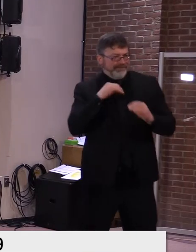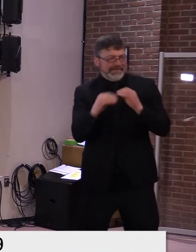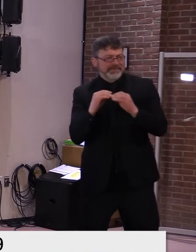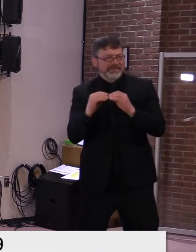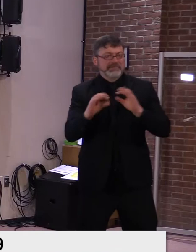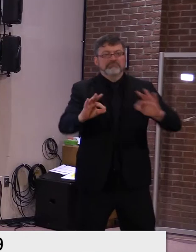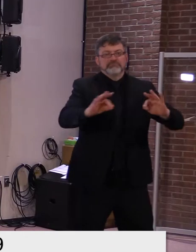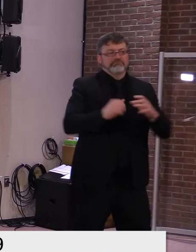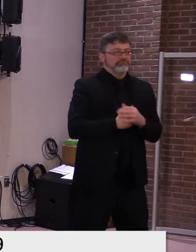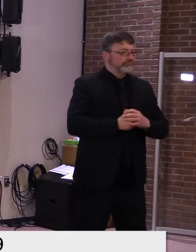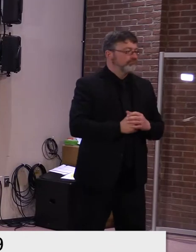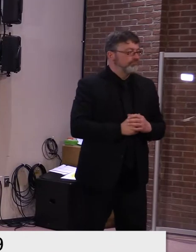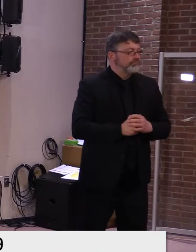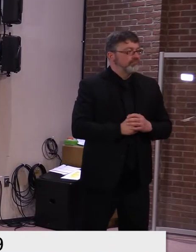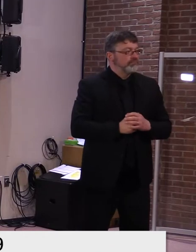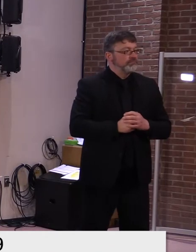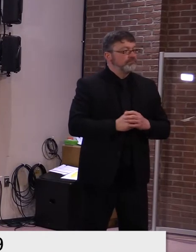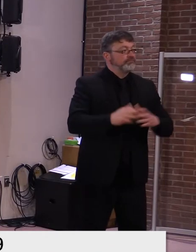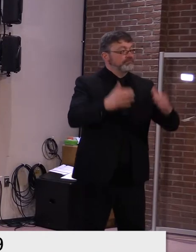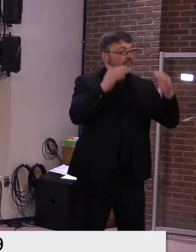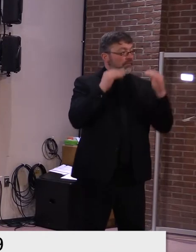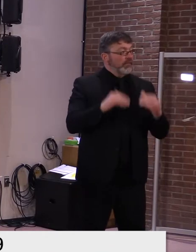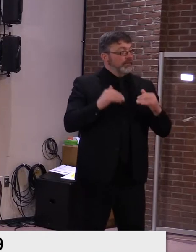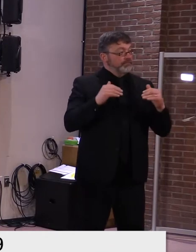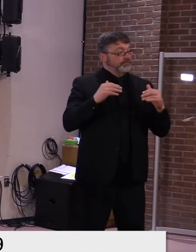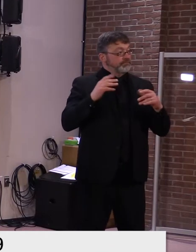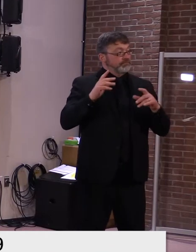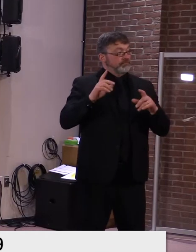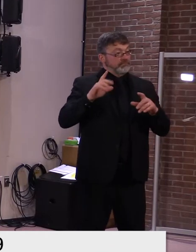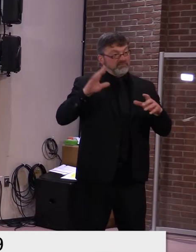our overall progress, as of this morning,